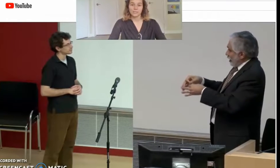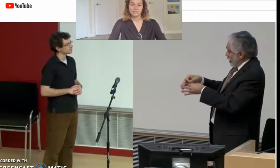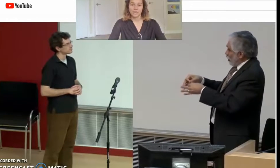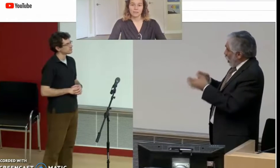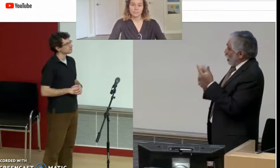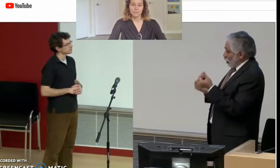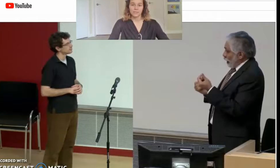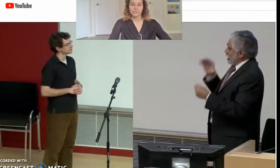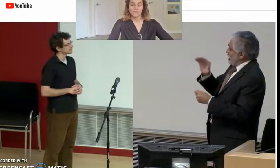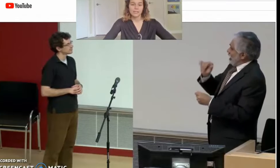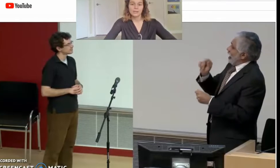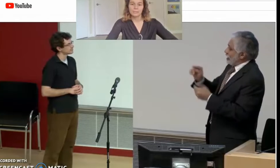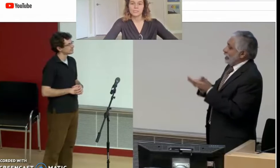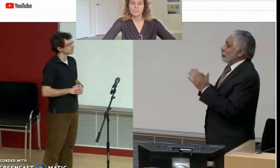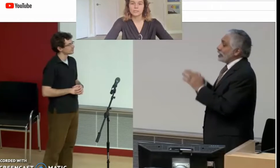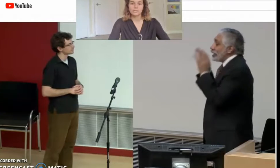if they have something like a hearing person.